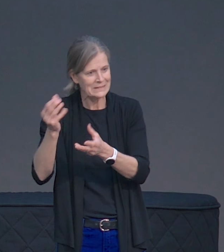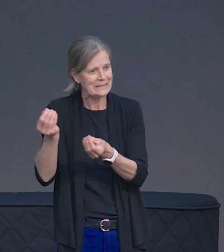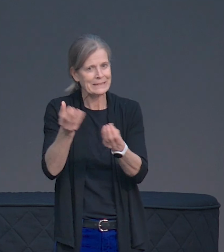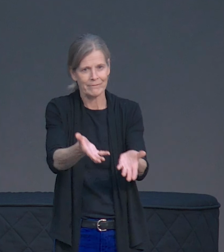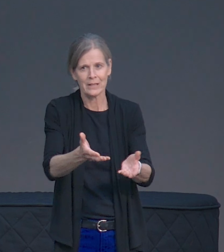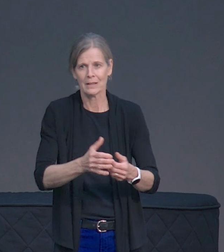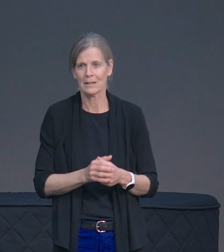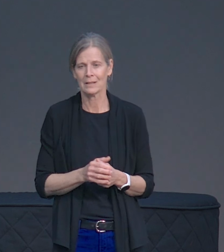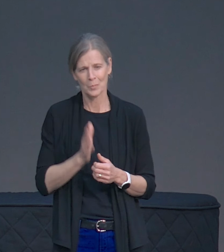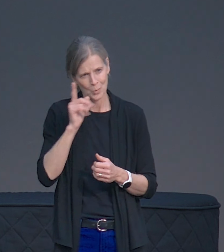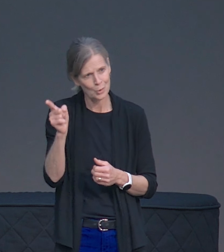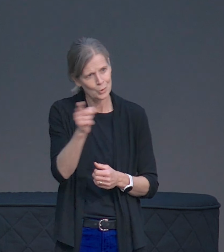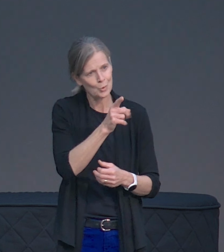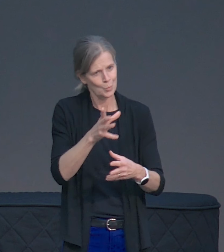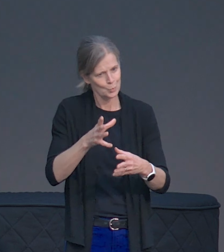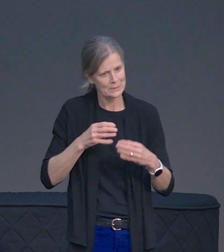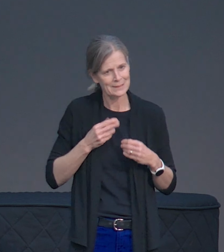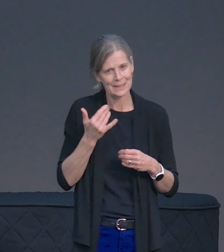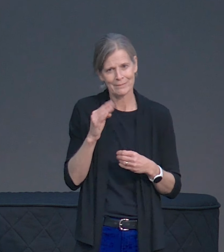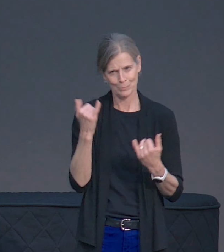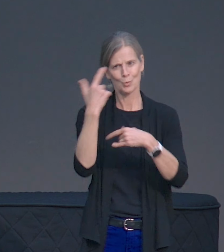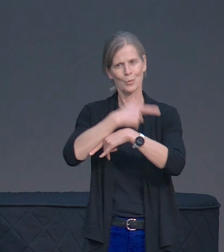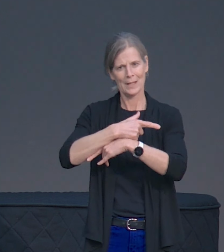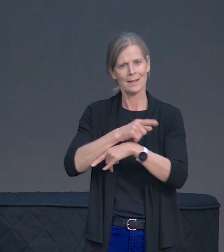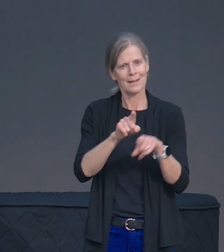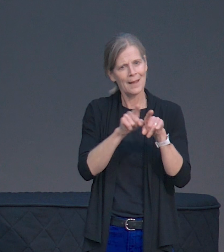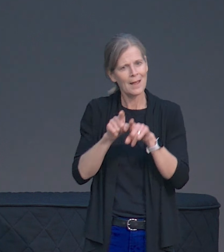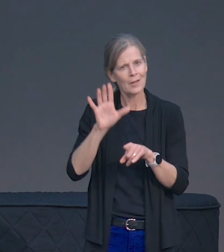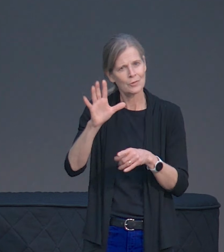Will You Receive Him Today As Your Savior